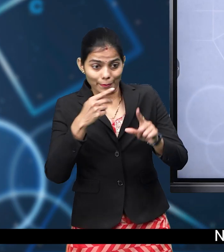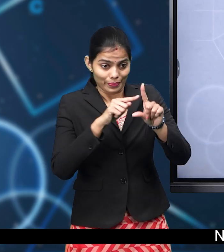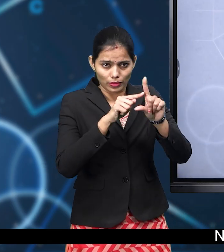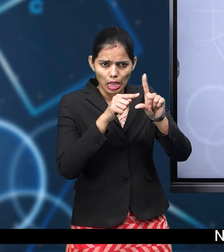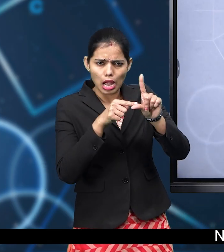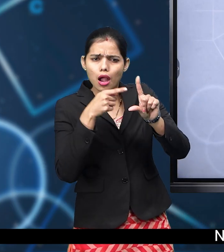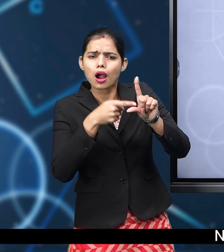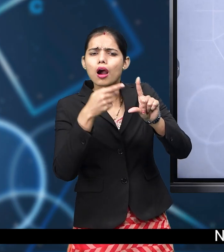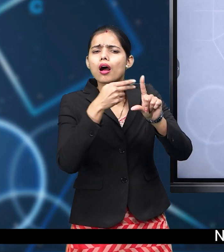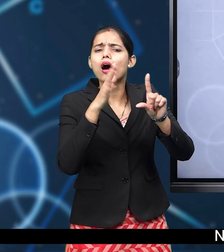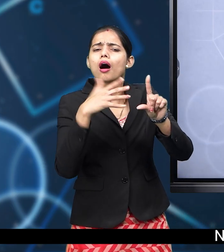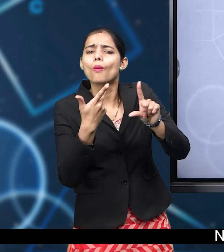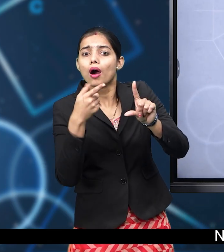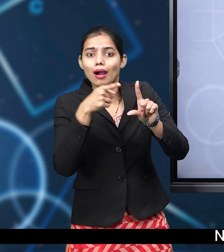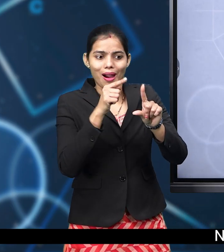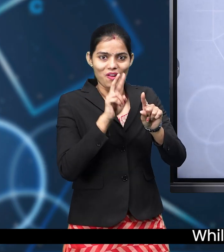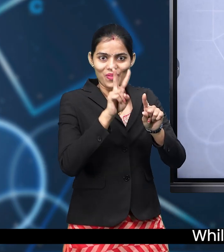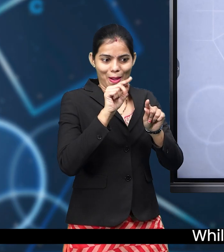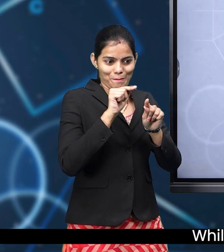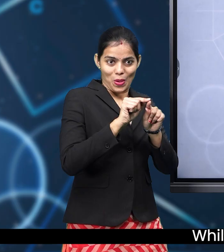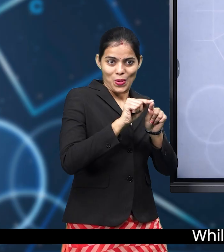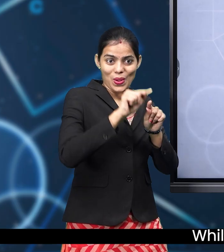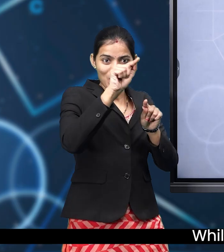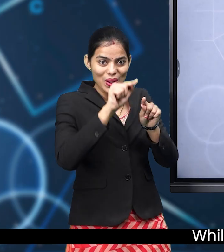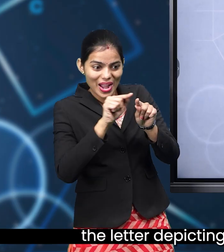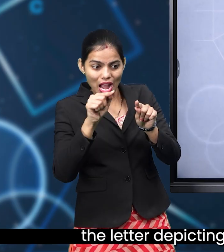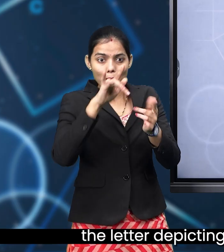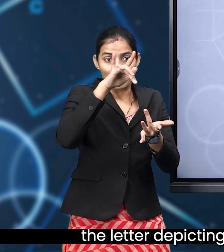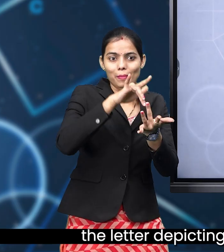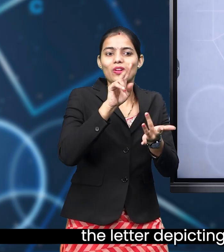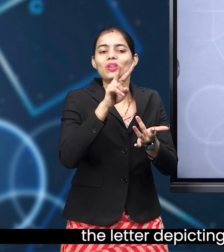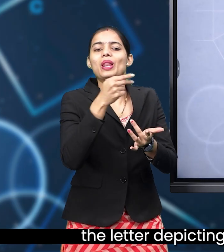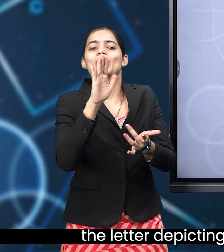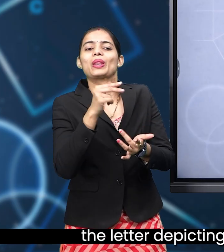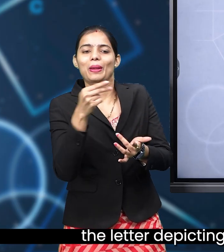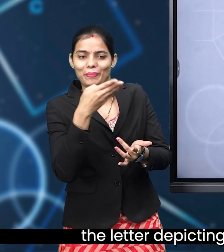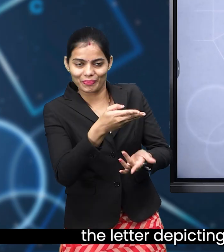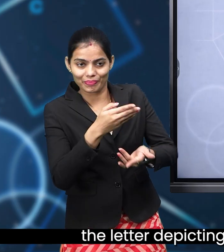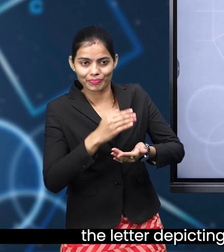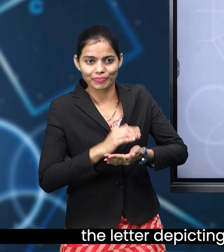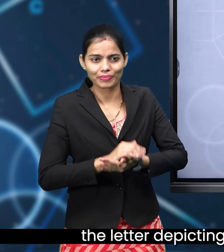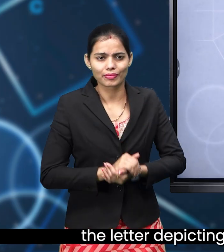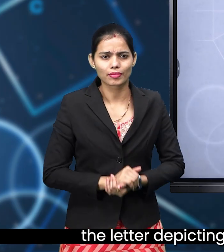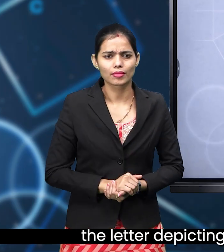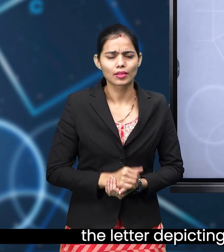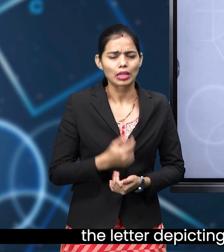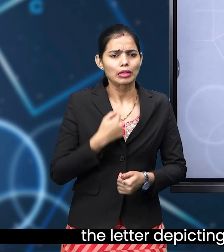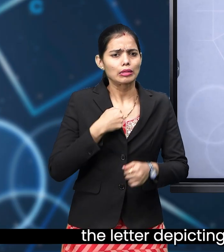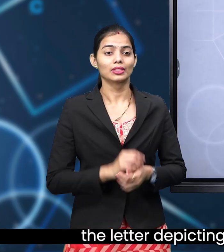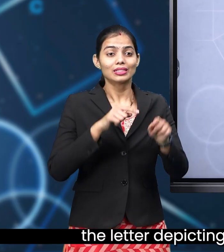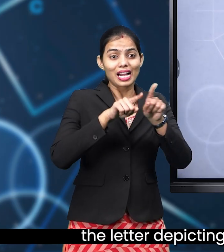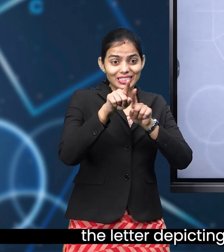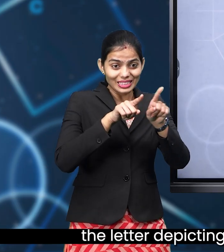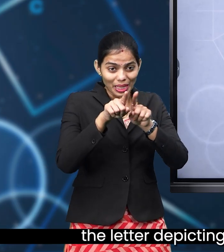Naming an angle. While naming an angle, the letter depicting the vertex appears in the middle.